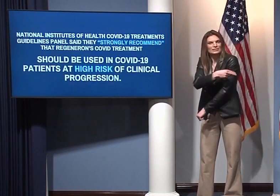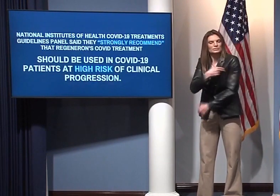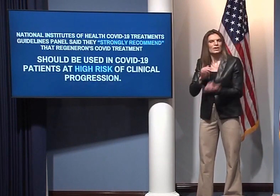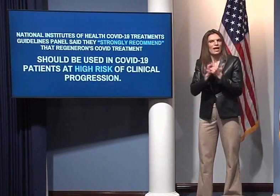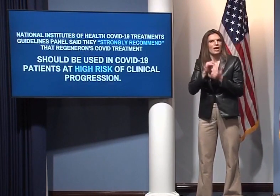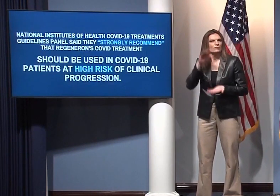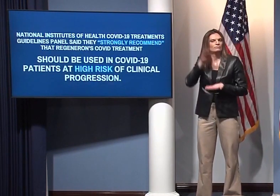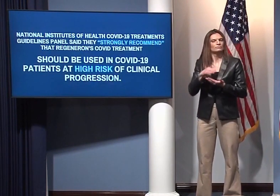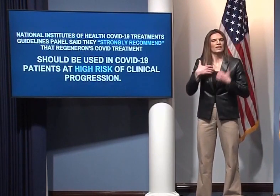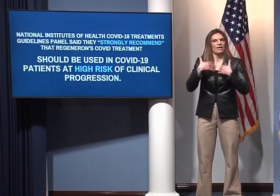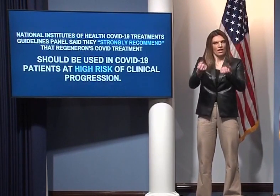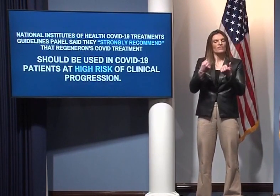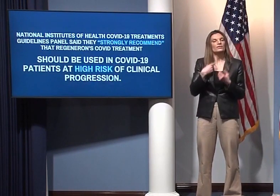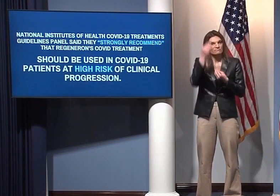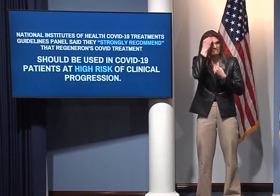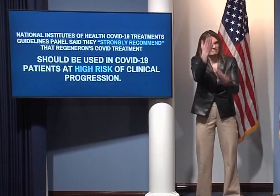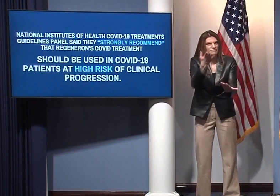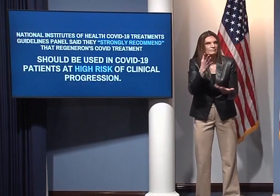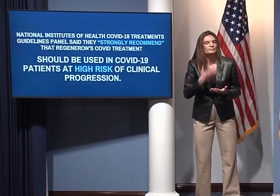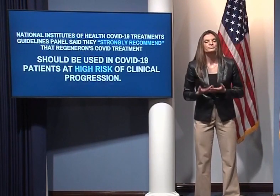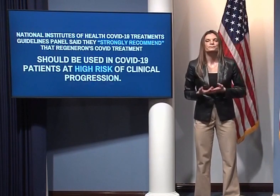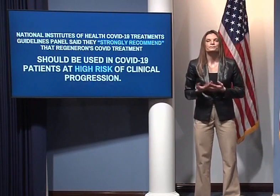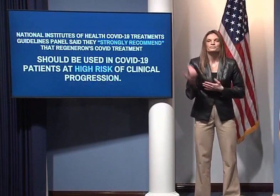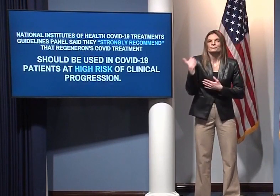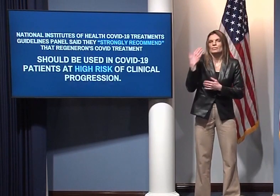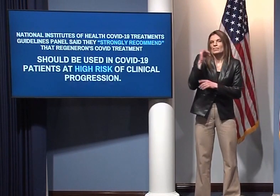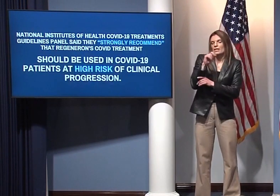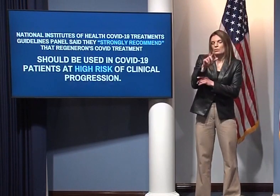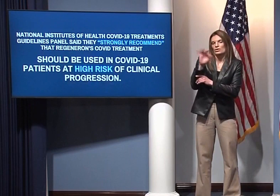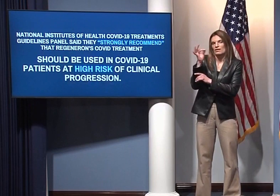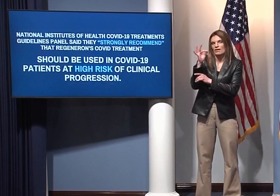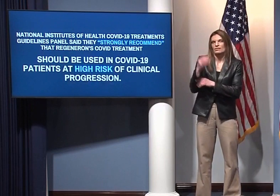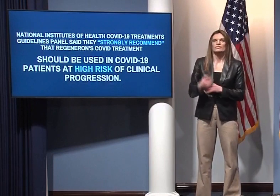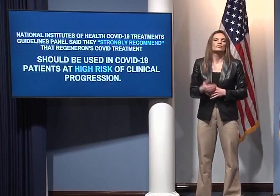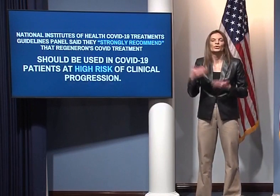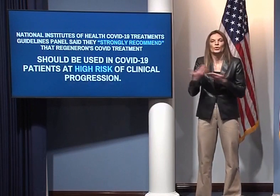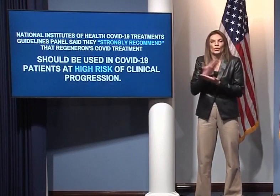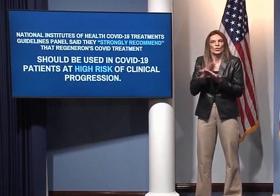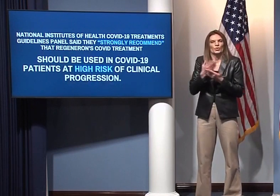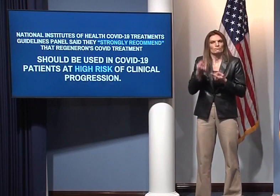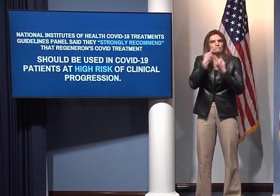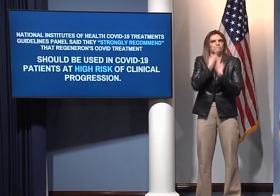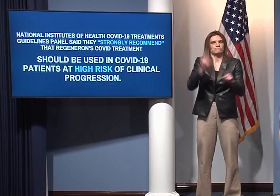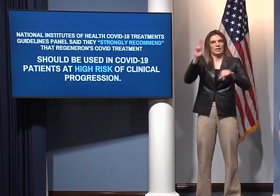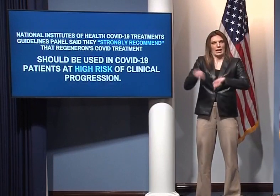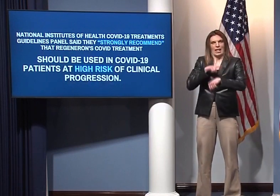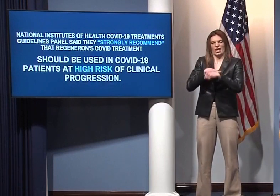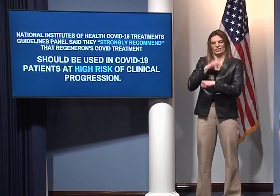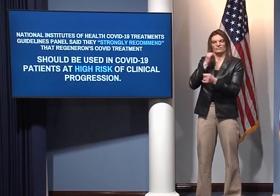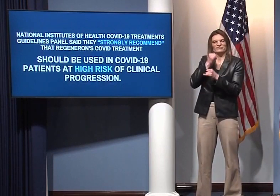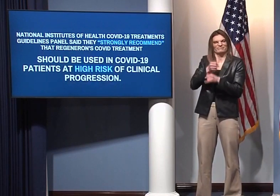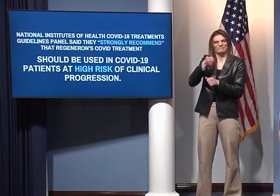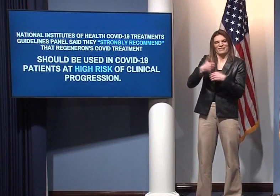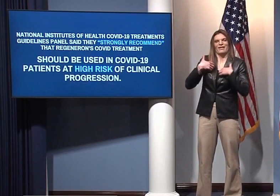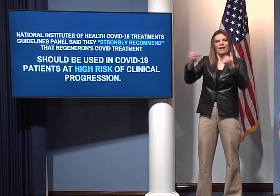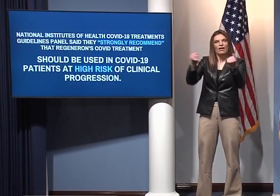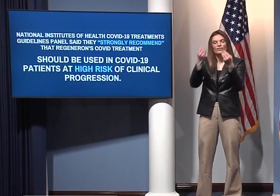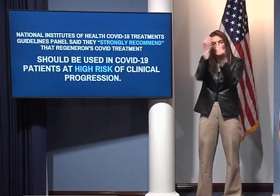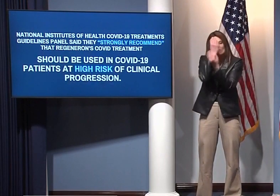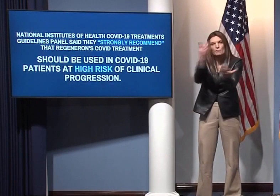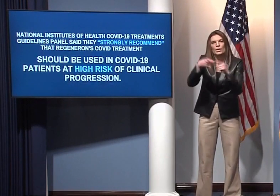Friday, April 9th, the National Institutes of Health COVID-19 Treatments Guidelines Panel said they,